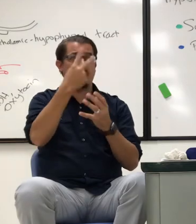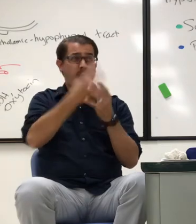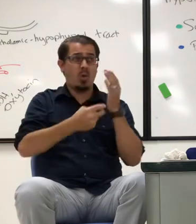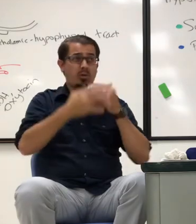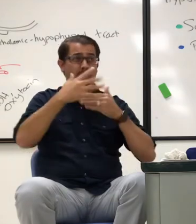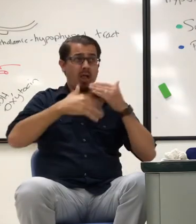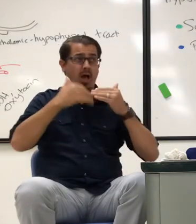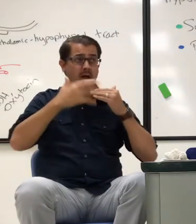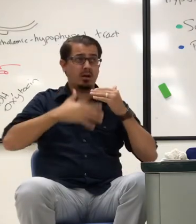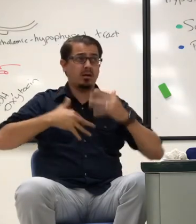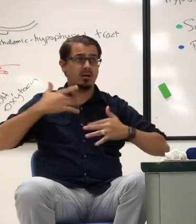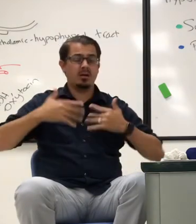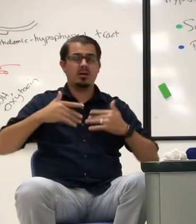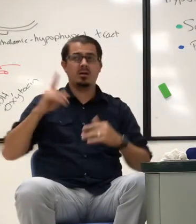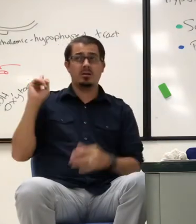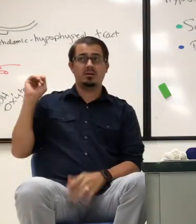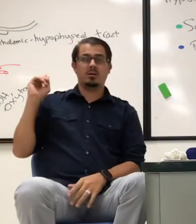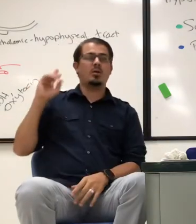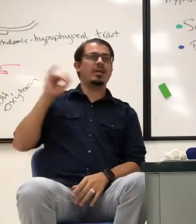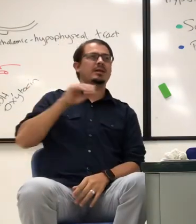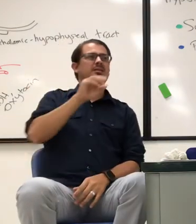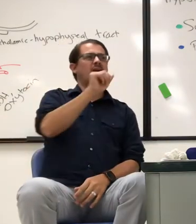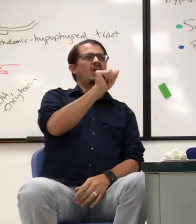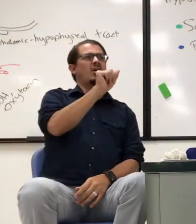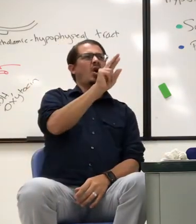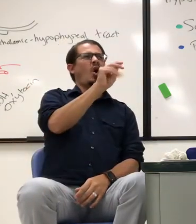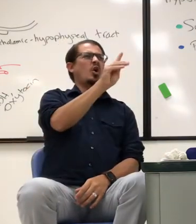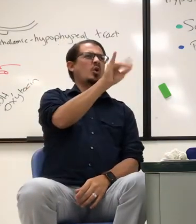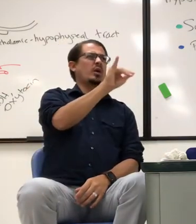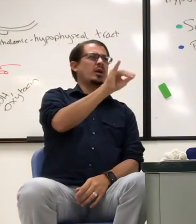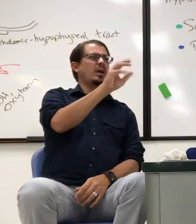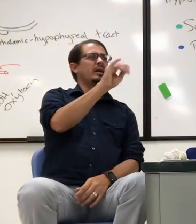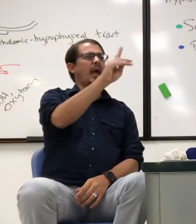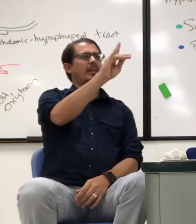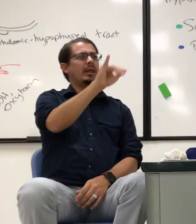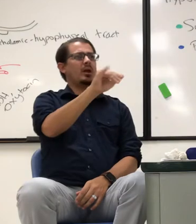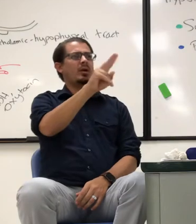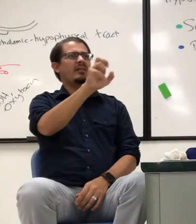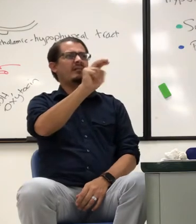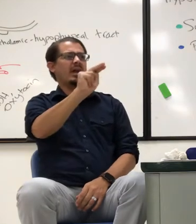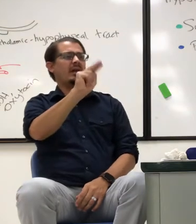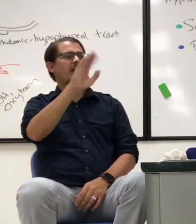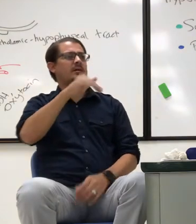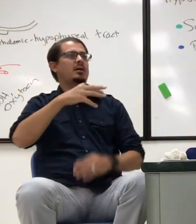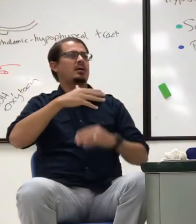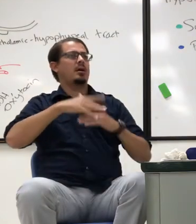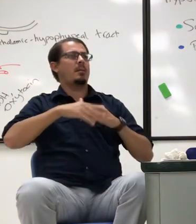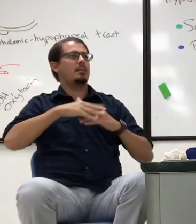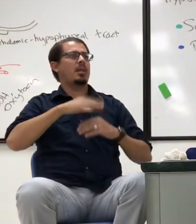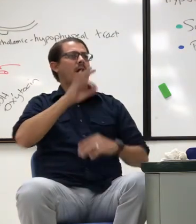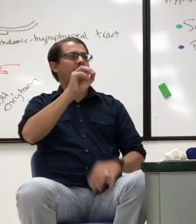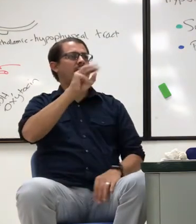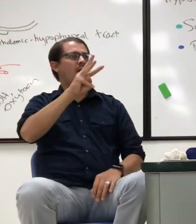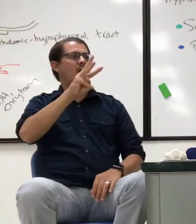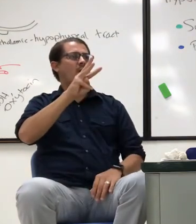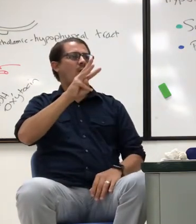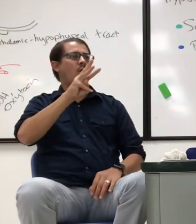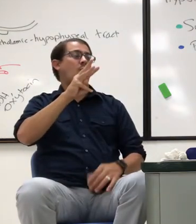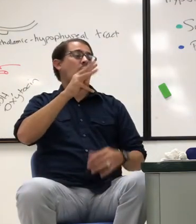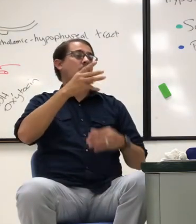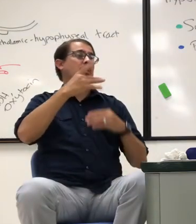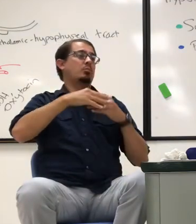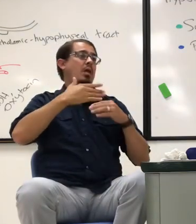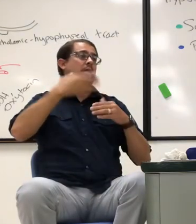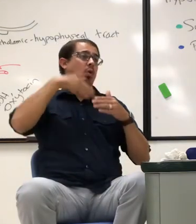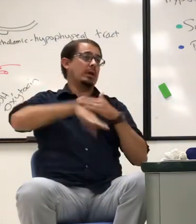Both blood? This? Uh-huh. Oh, this is a artery, capillary, vein. Okay. It's the blood flow. So blood's coming in, blood's going out.